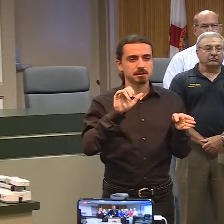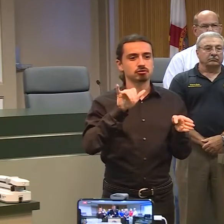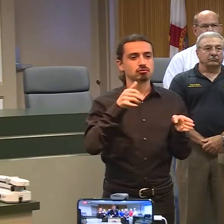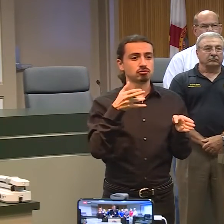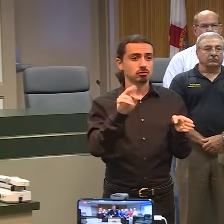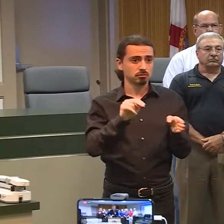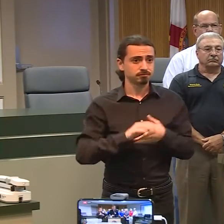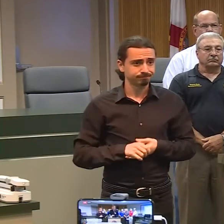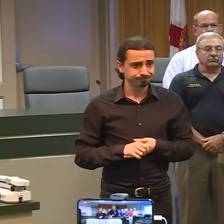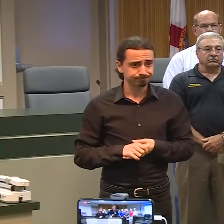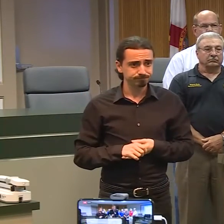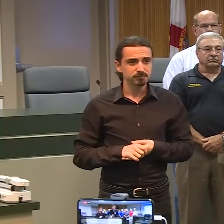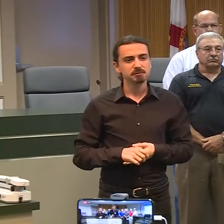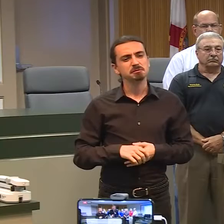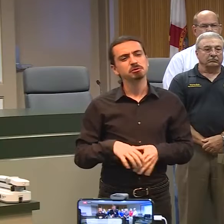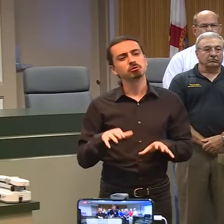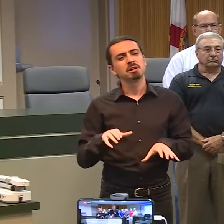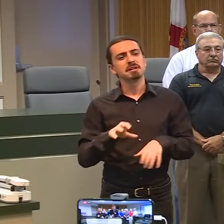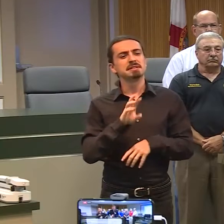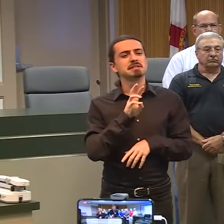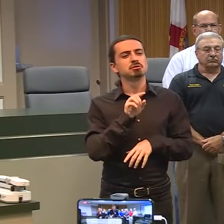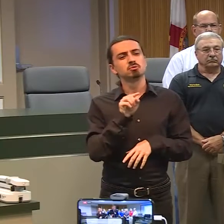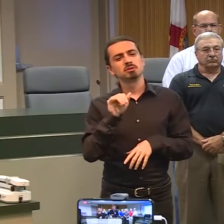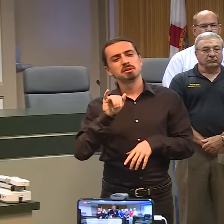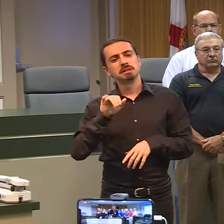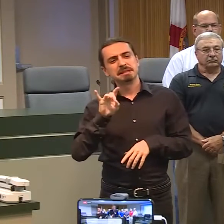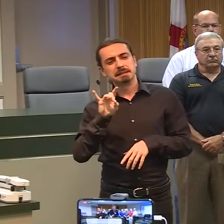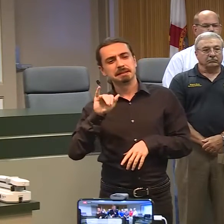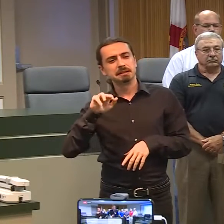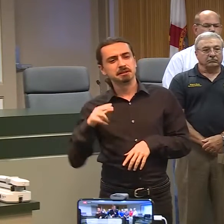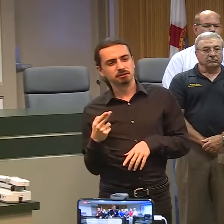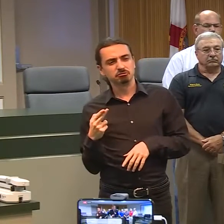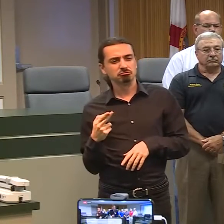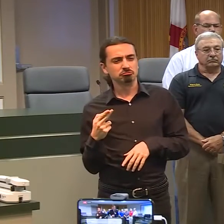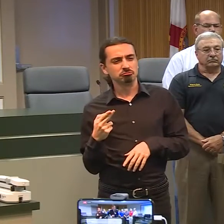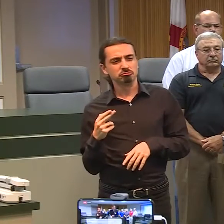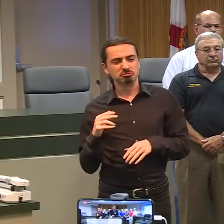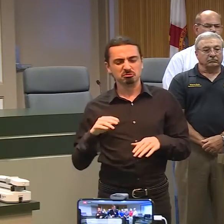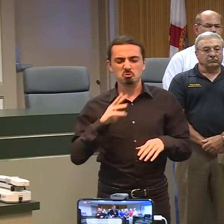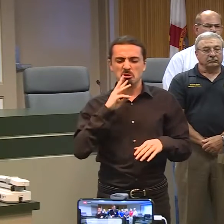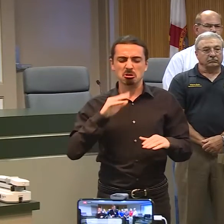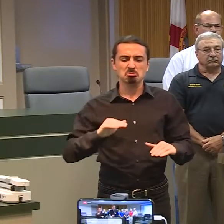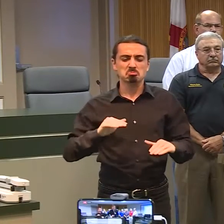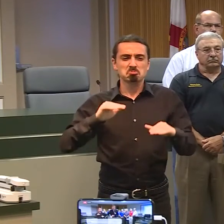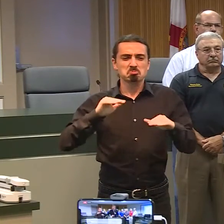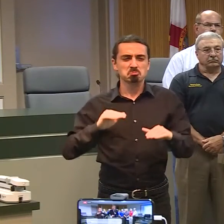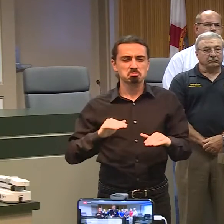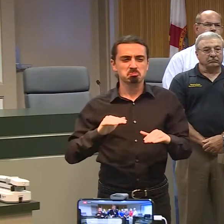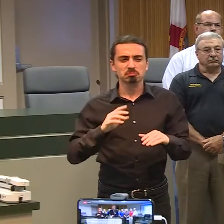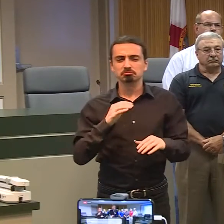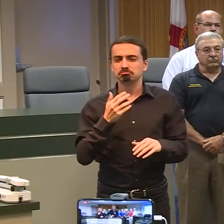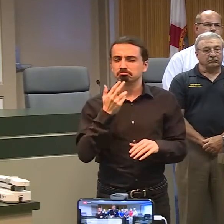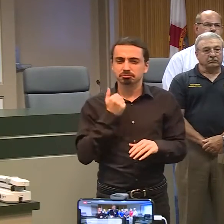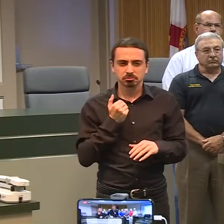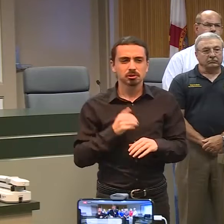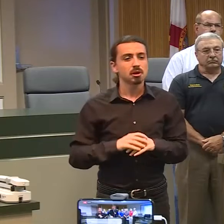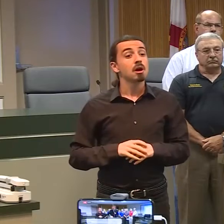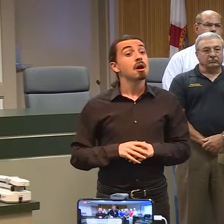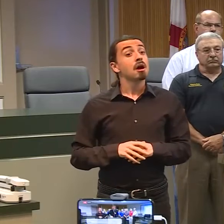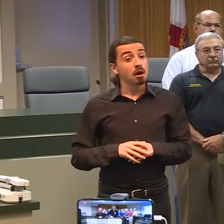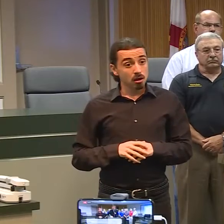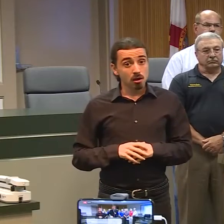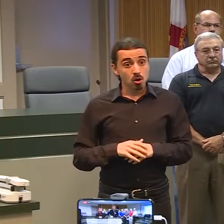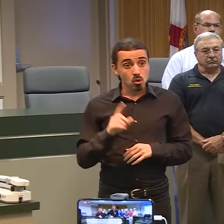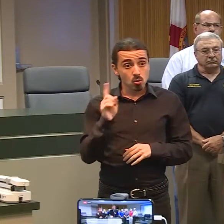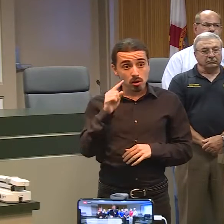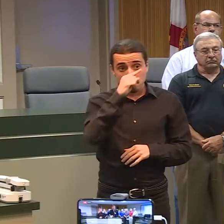8 inches. So we're expecting some minor flooding, but nothing significant along Black Creek. A lot of our low-lying